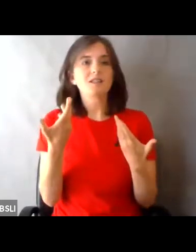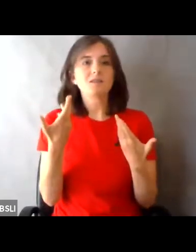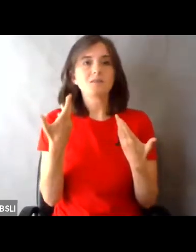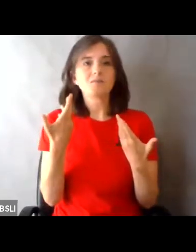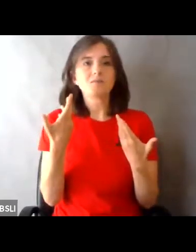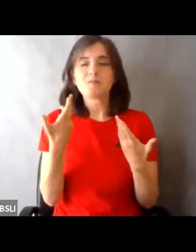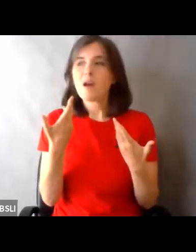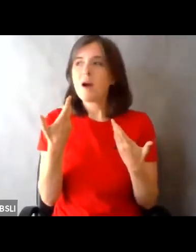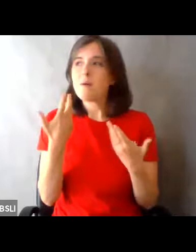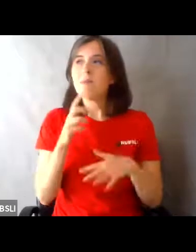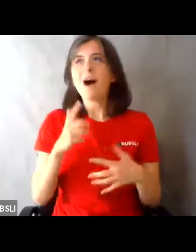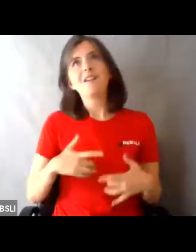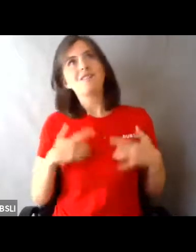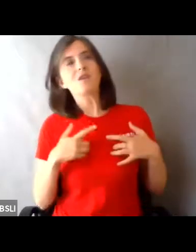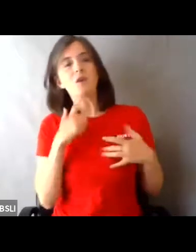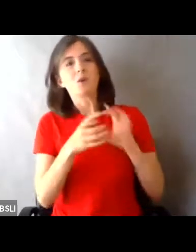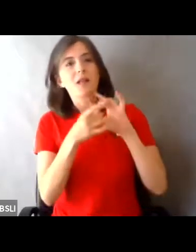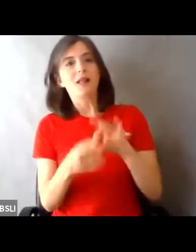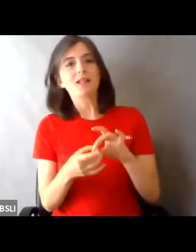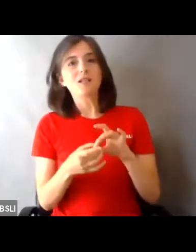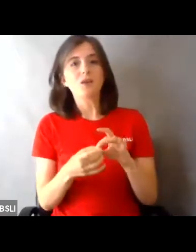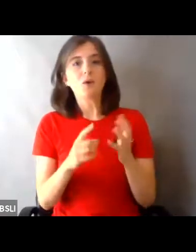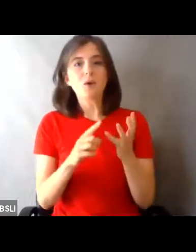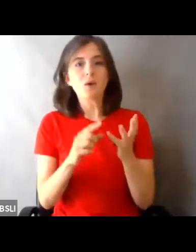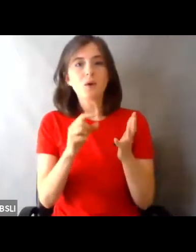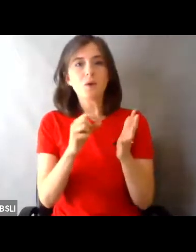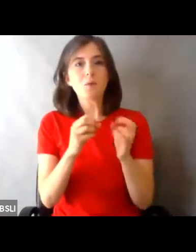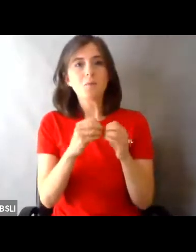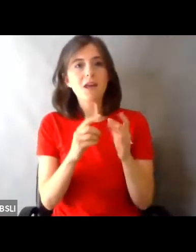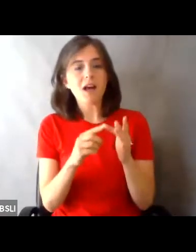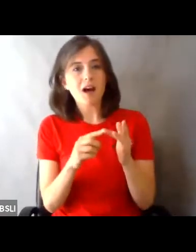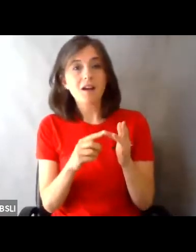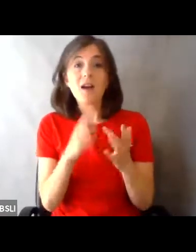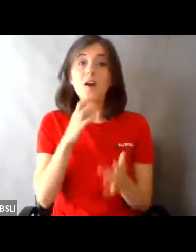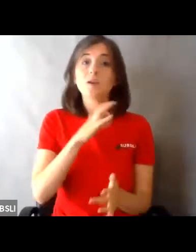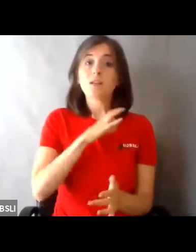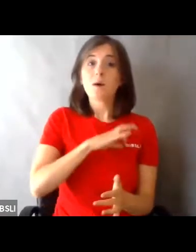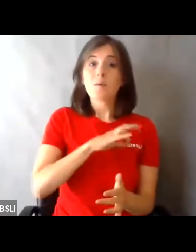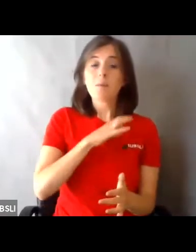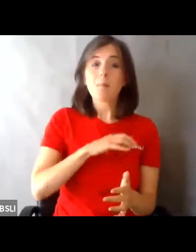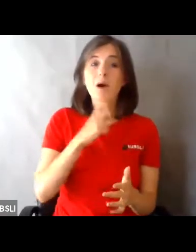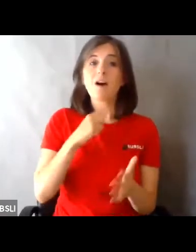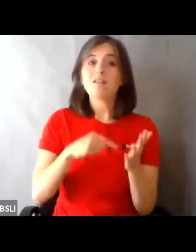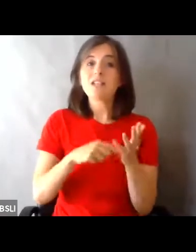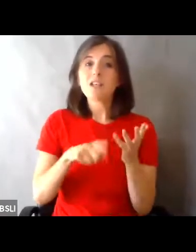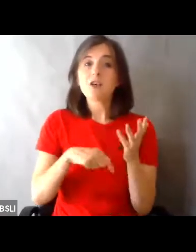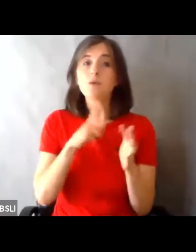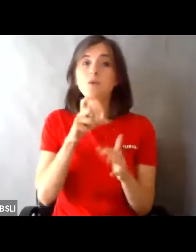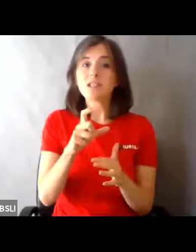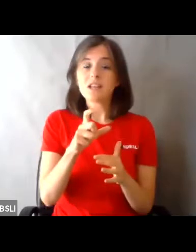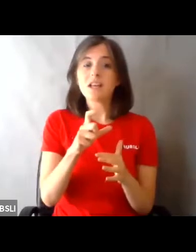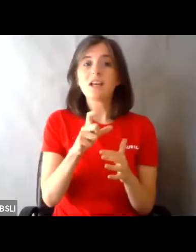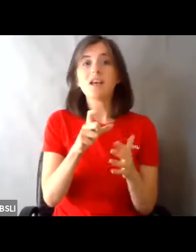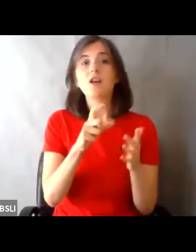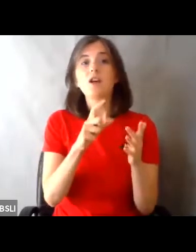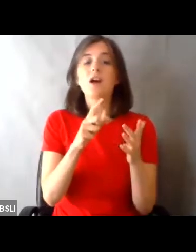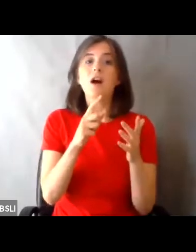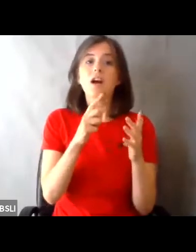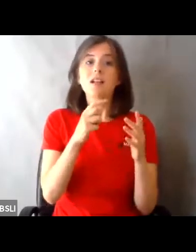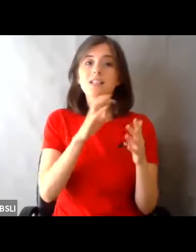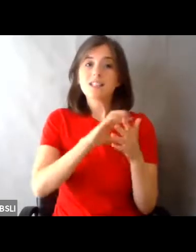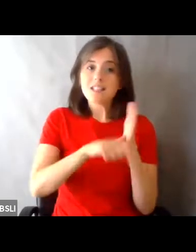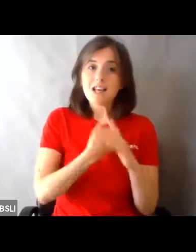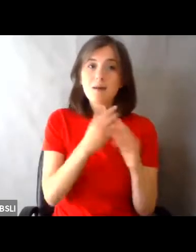to UBI. I was a member of a TUC Disabled Workers Research Group back in